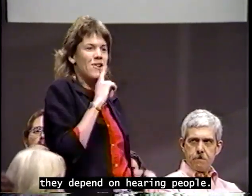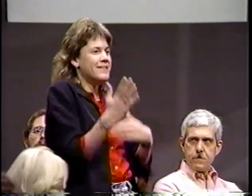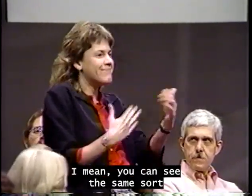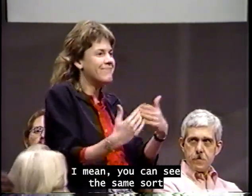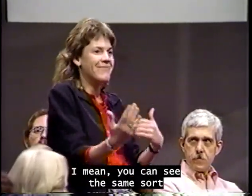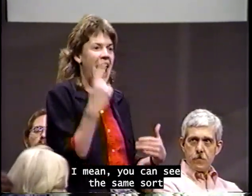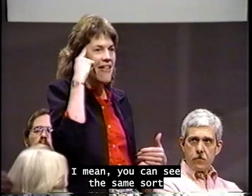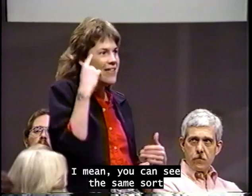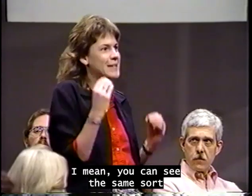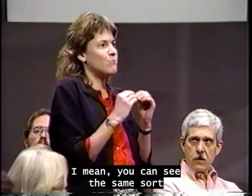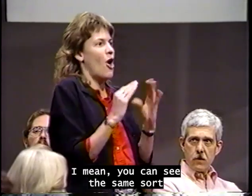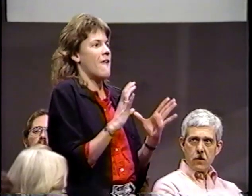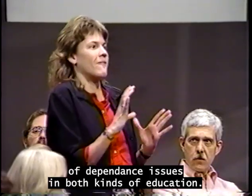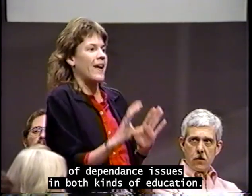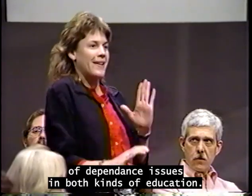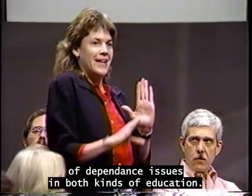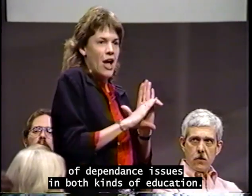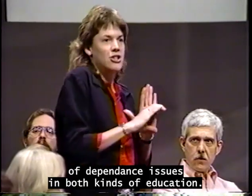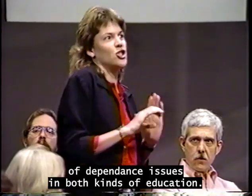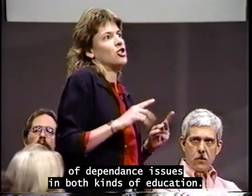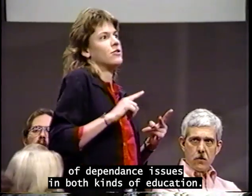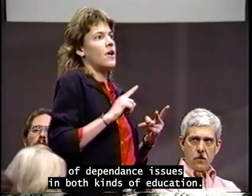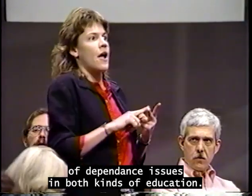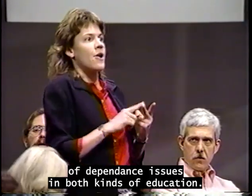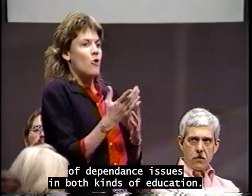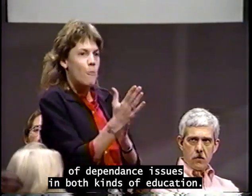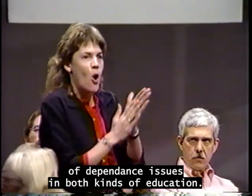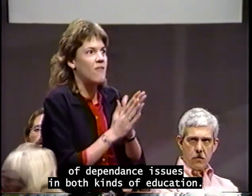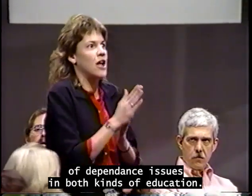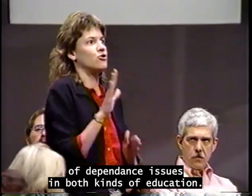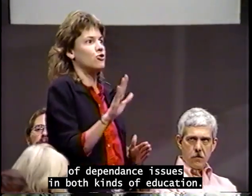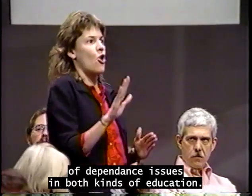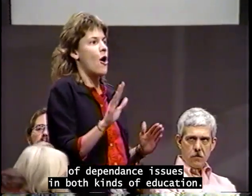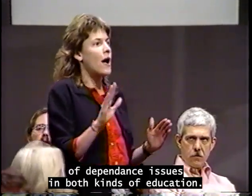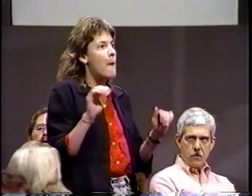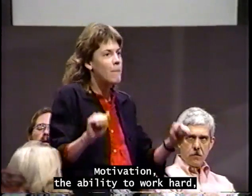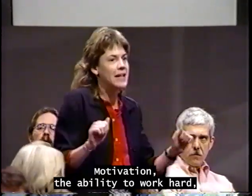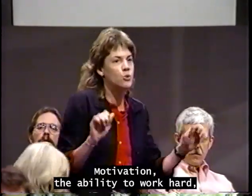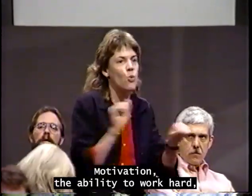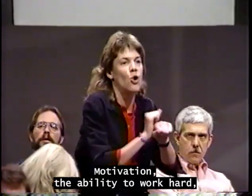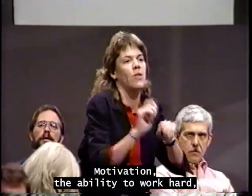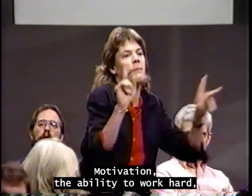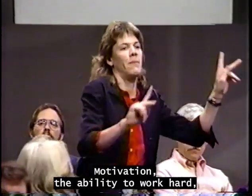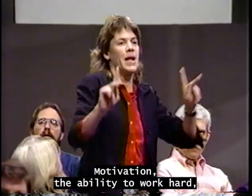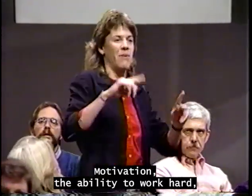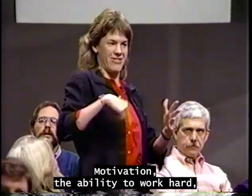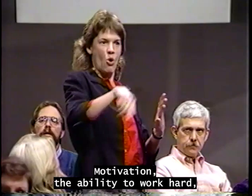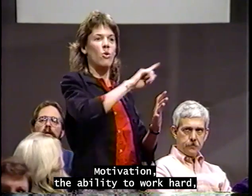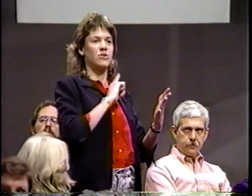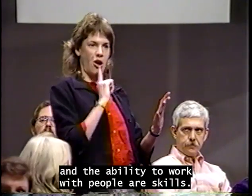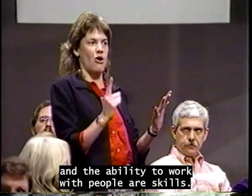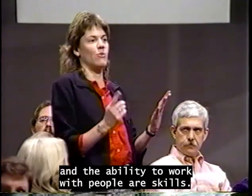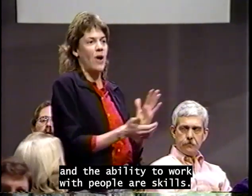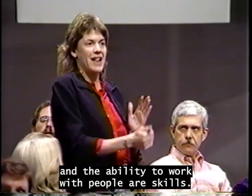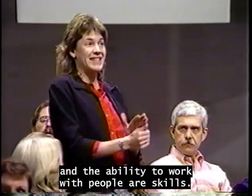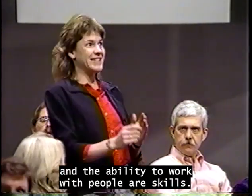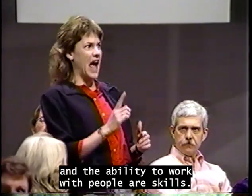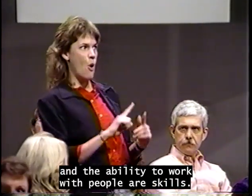I mean, you can see the same sort of dependence issues in both kinds of education. Motivation, the ability to work hard, and the ability to work with people